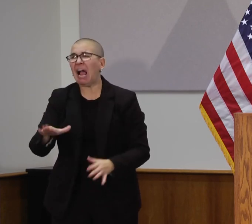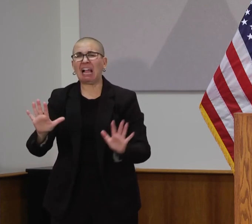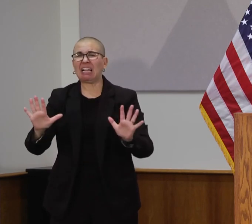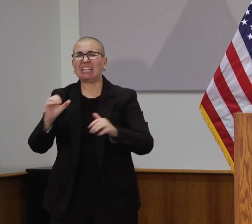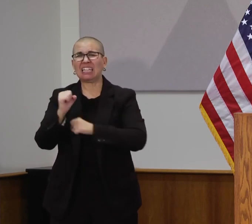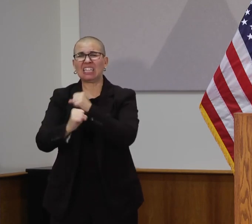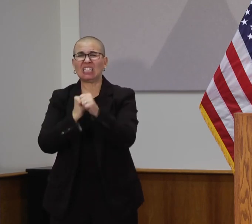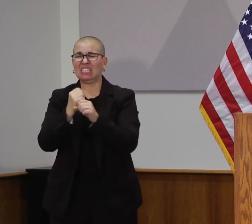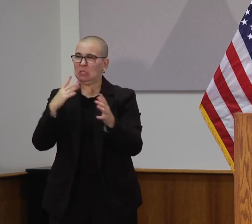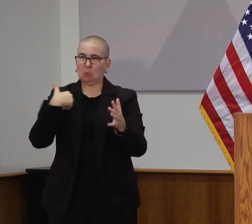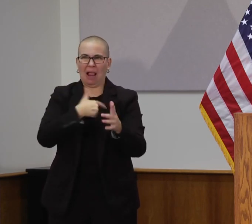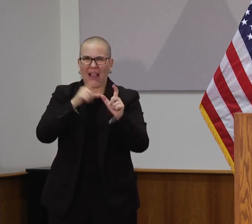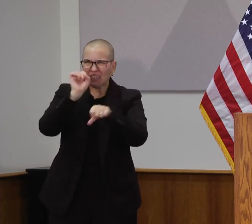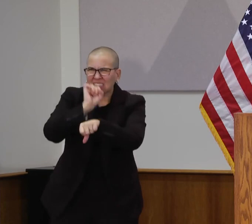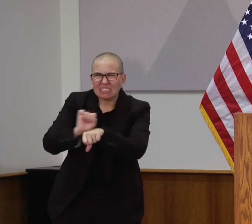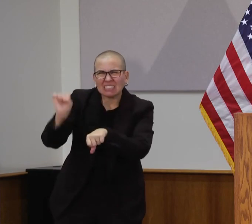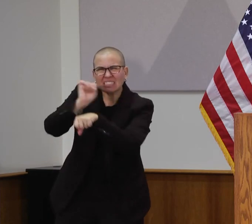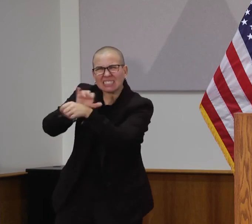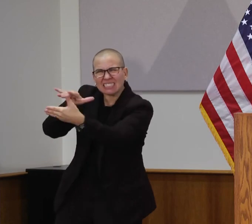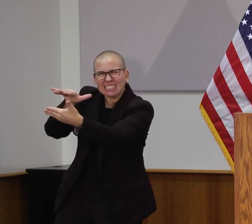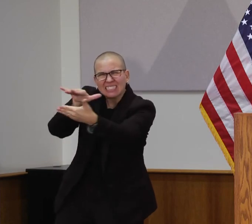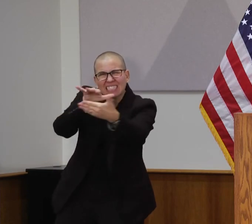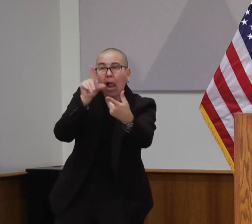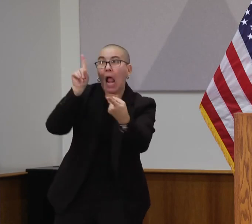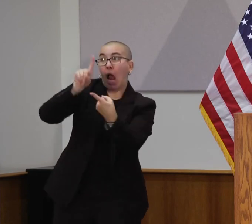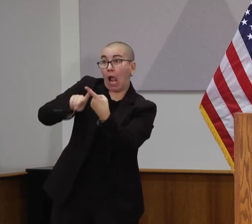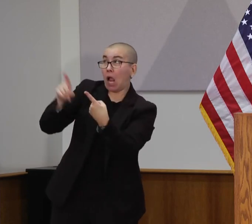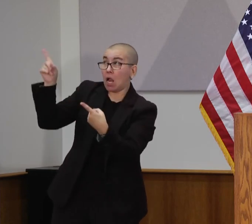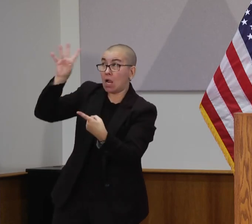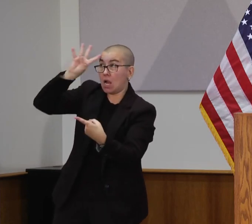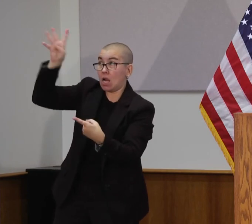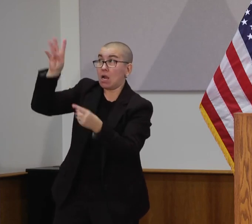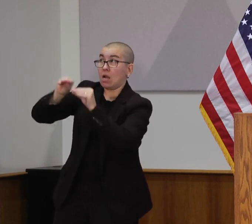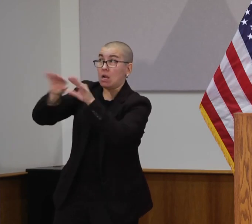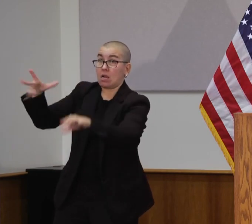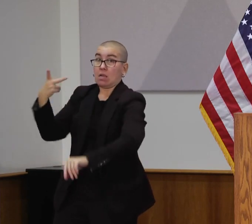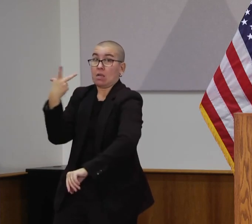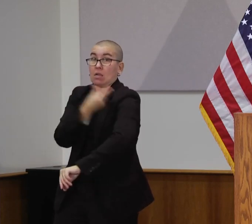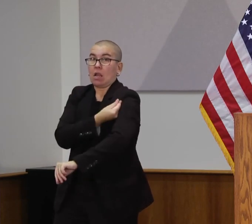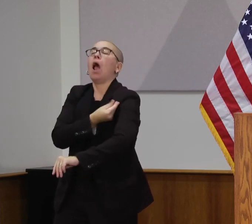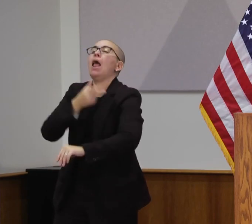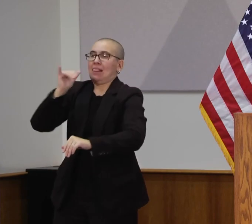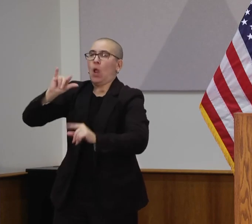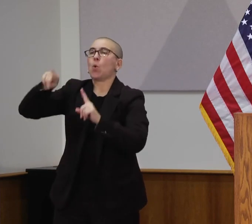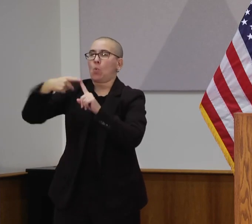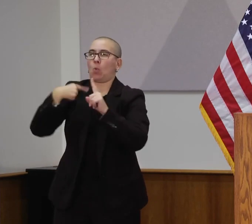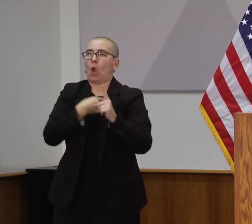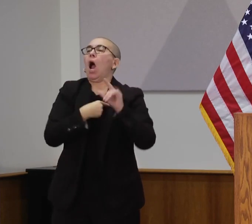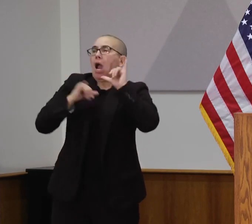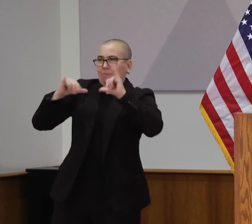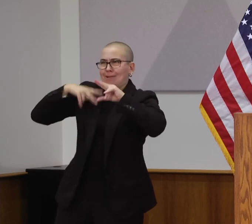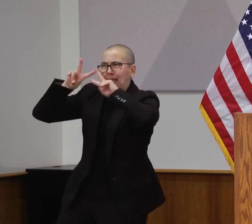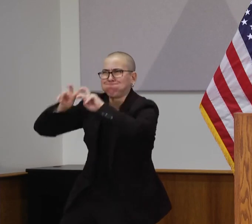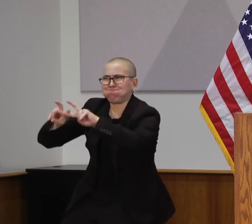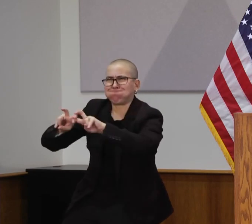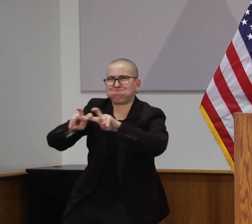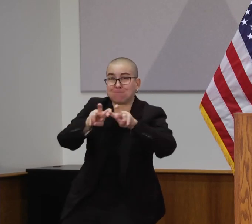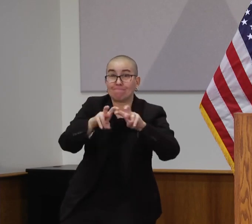till we get to that light at the end of the tunnel, which is the vaccine that's coming. Thank you.